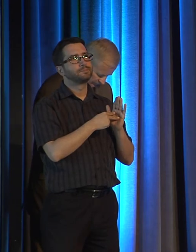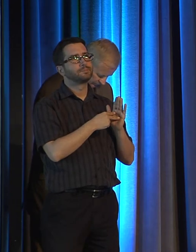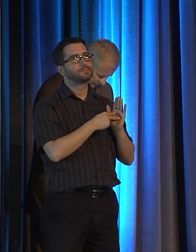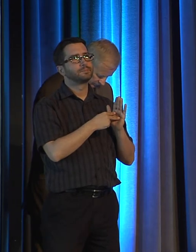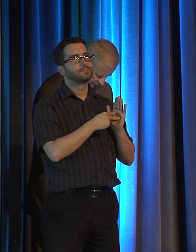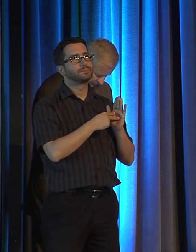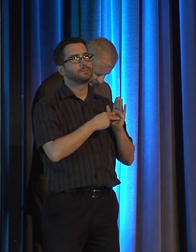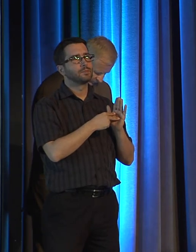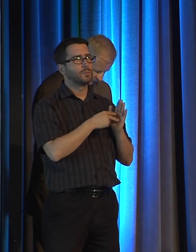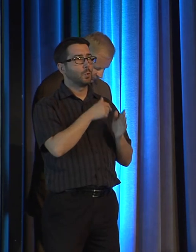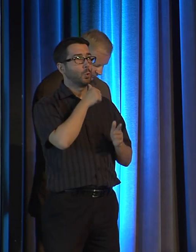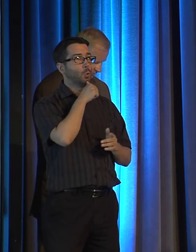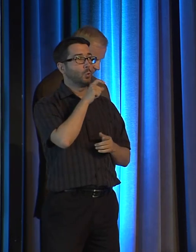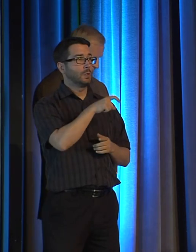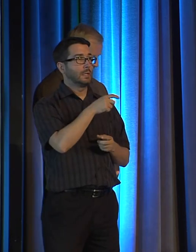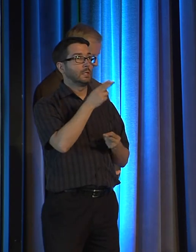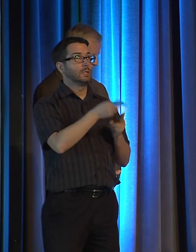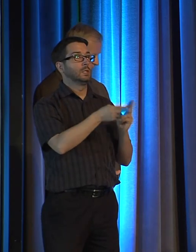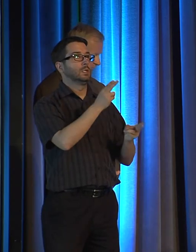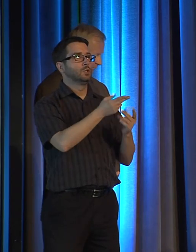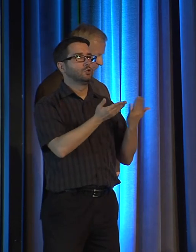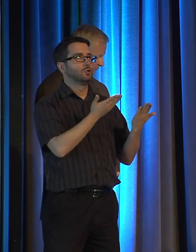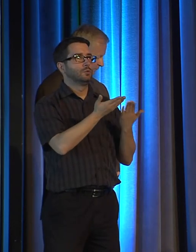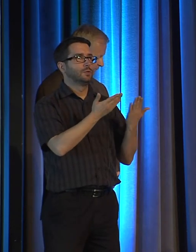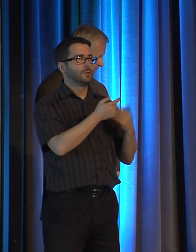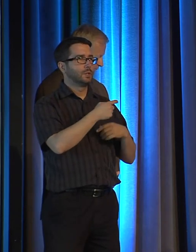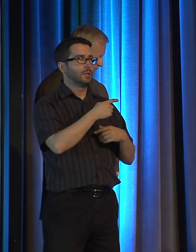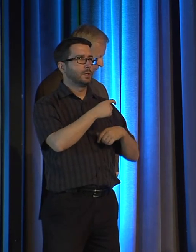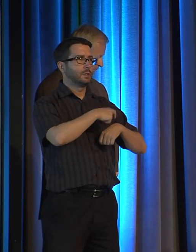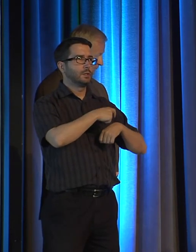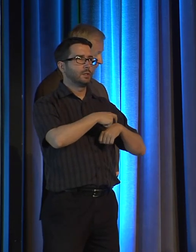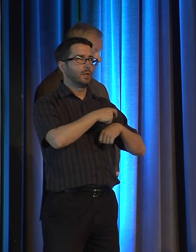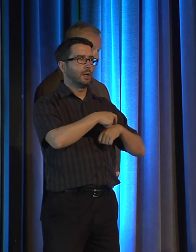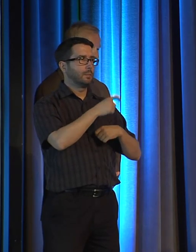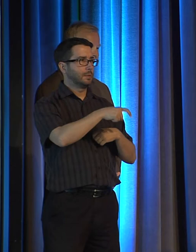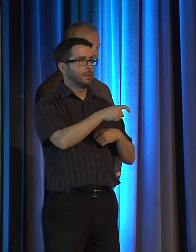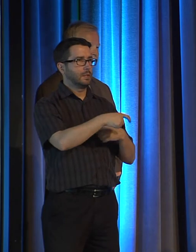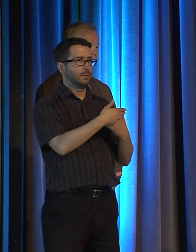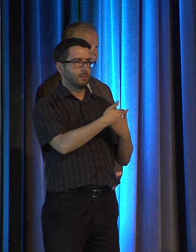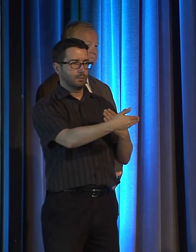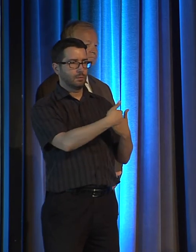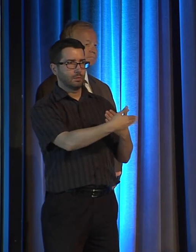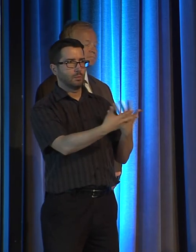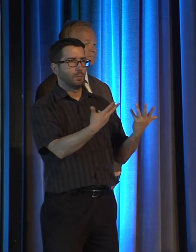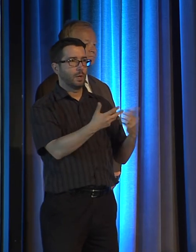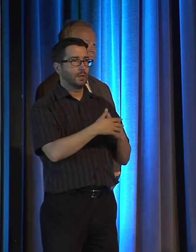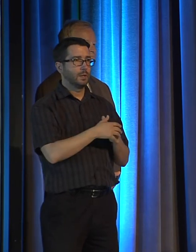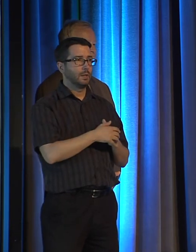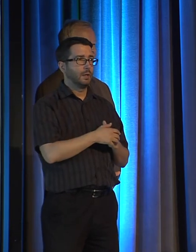who needs urgent service and what's the timeline in which they need that, and the timeline is